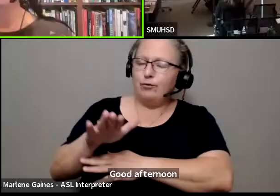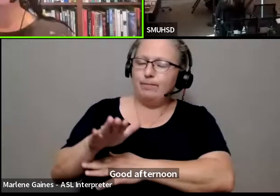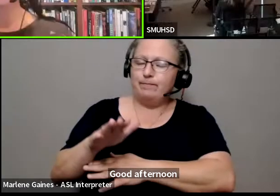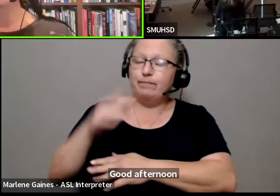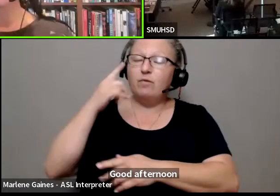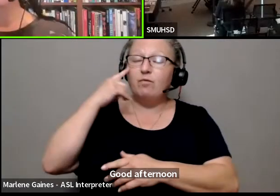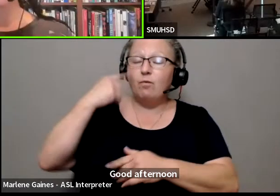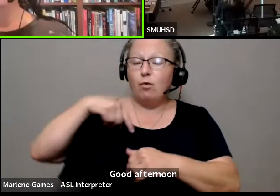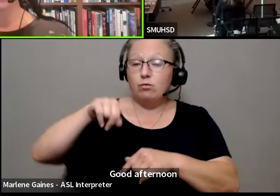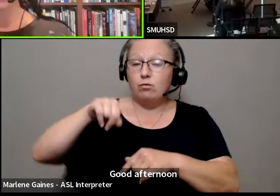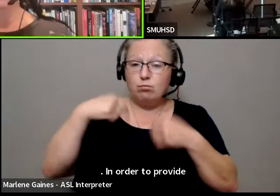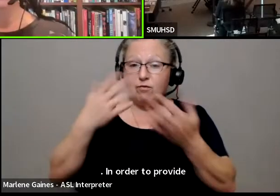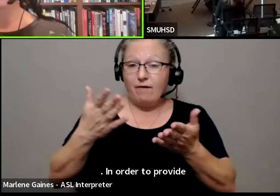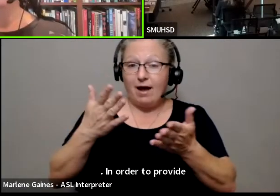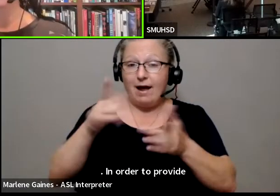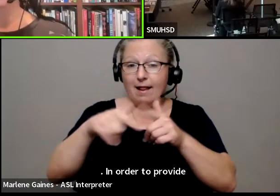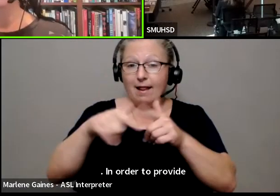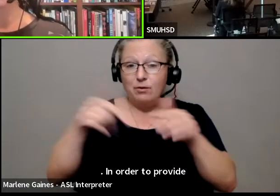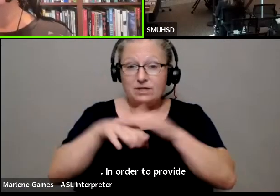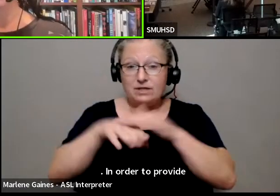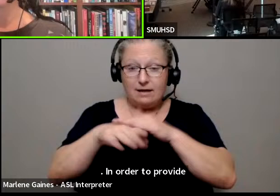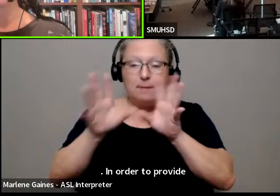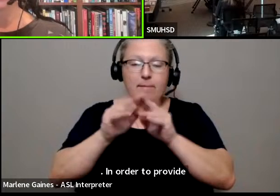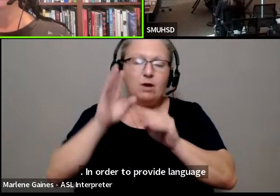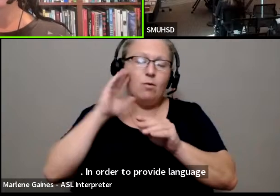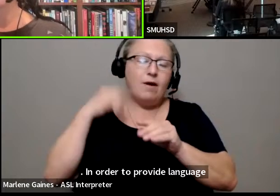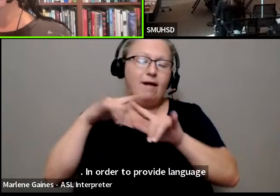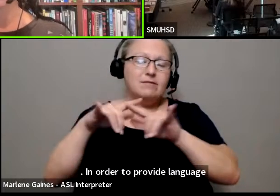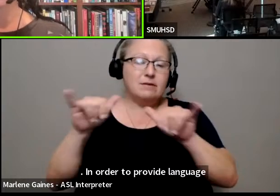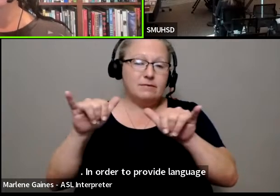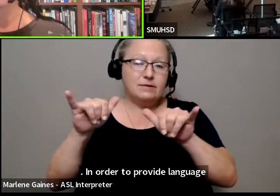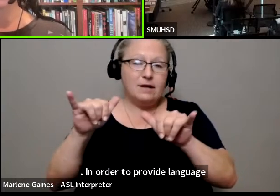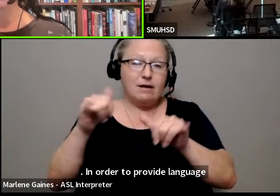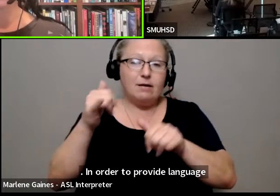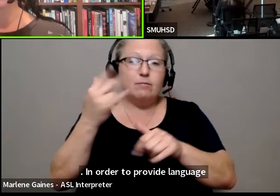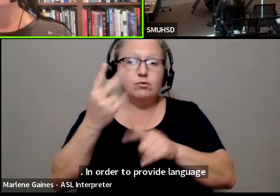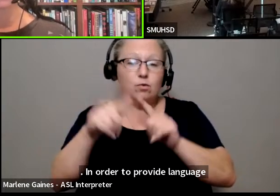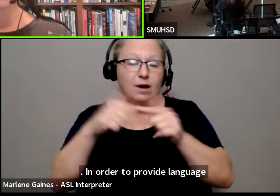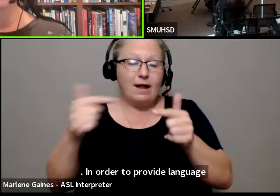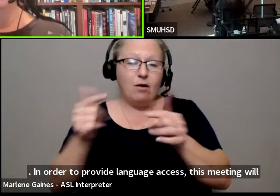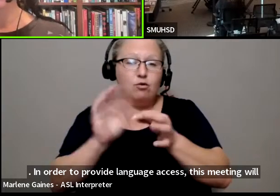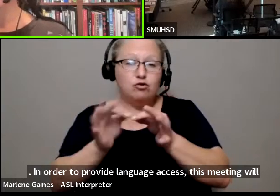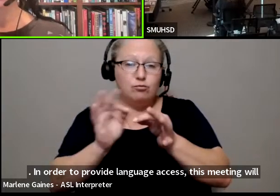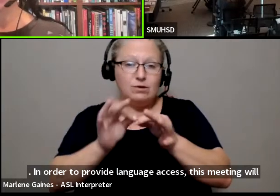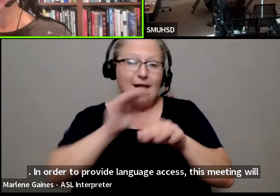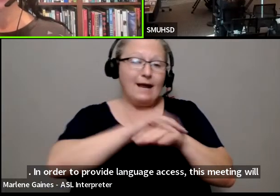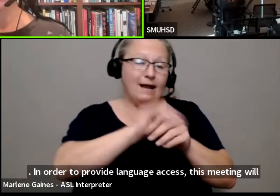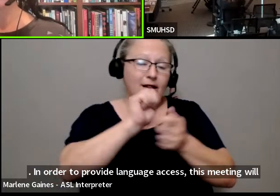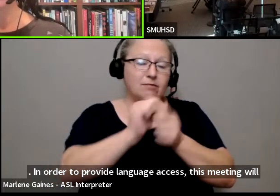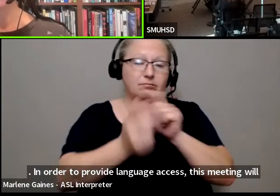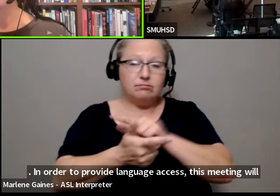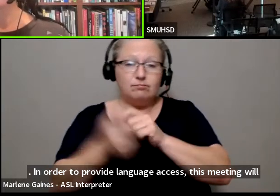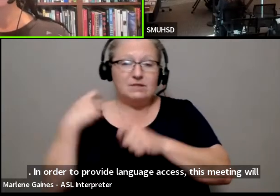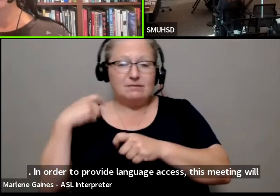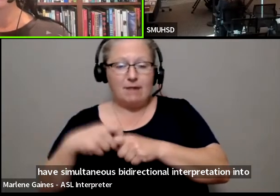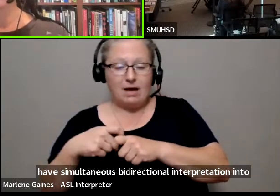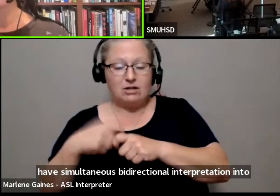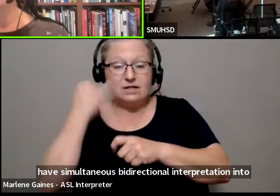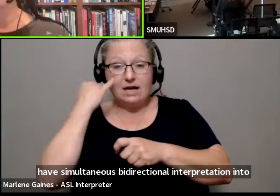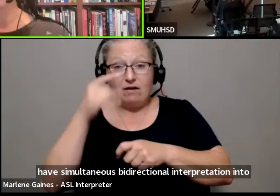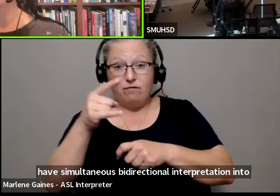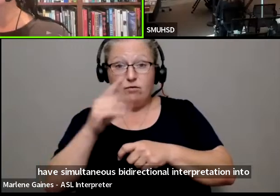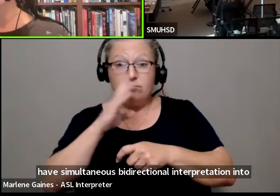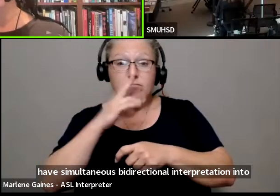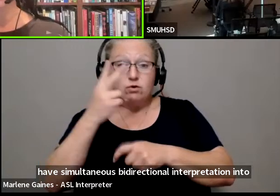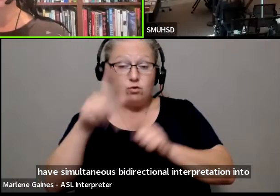order to provide language access, this meeting will have simultaneous bidirectional interpretation into English and Spanish. If you're